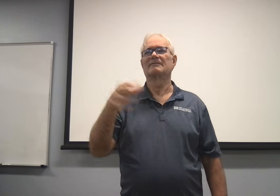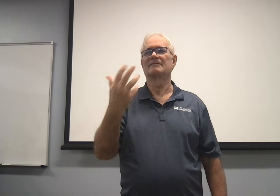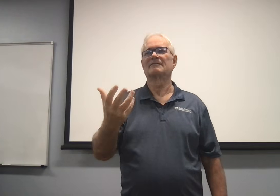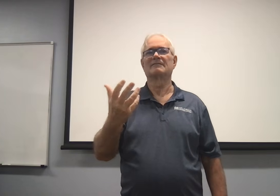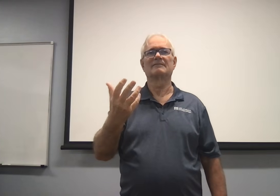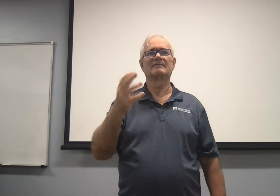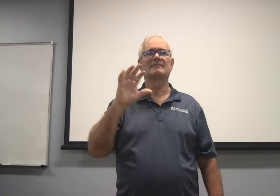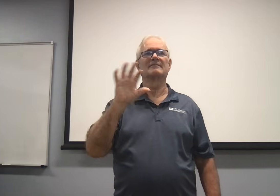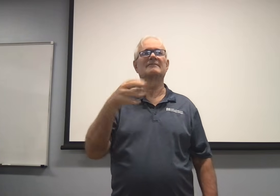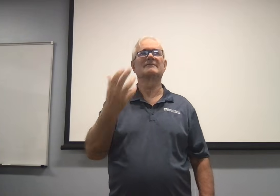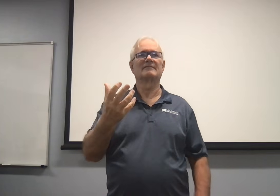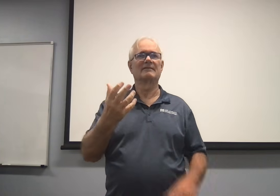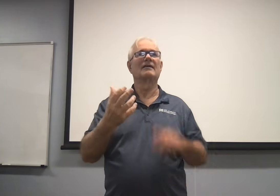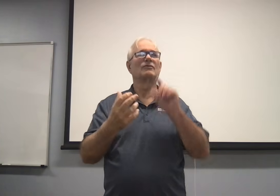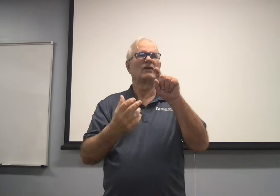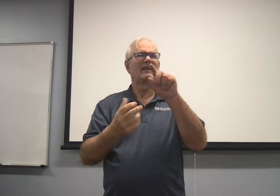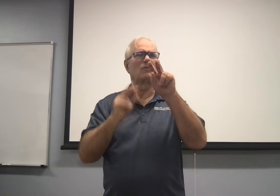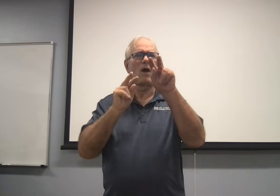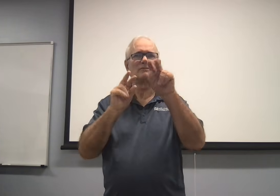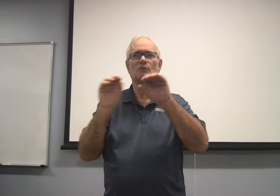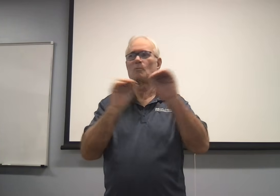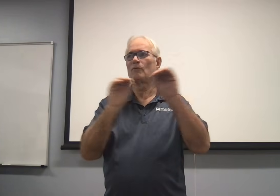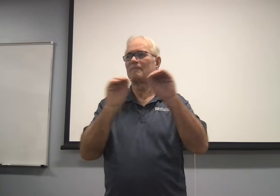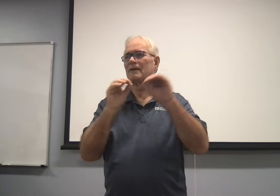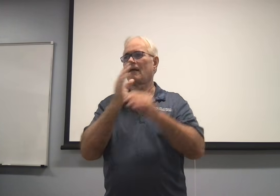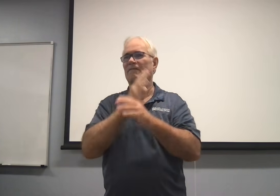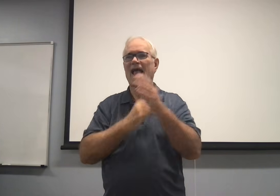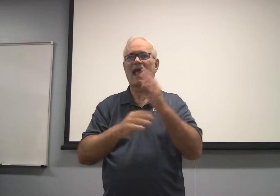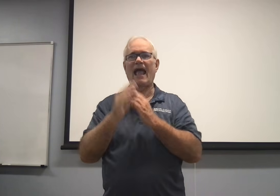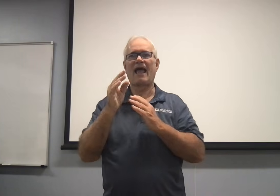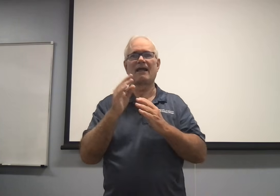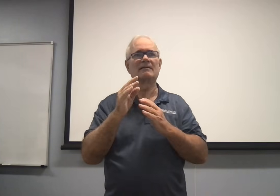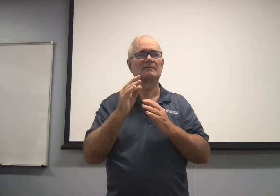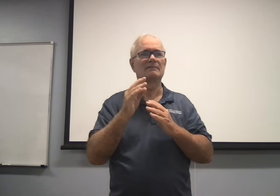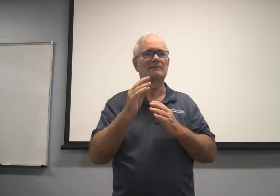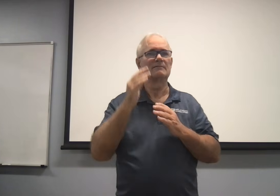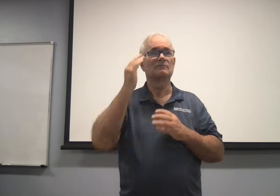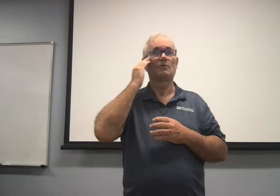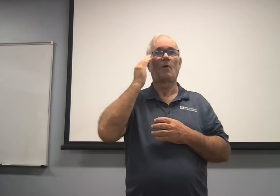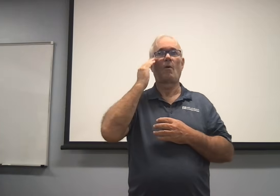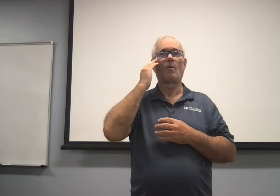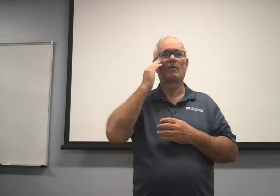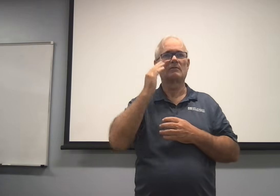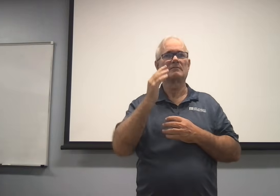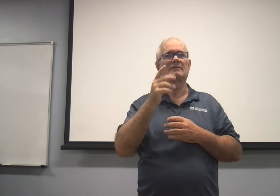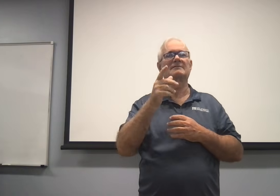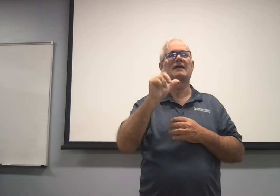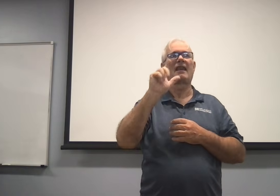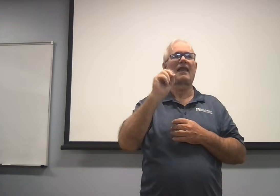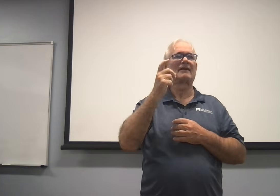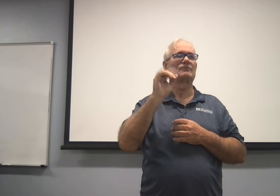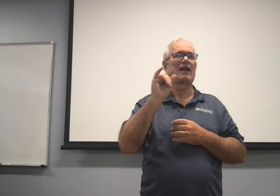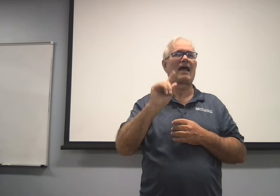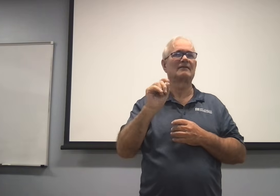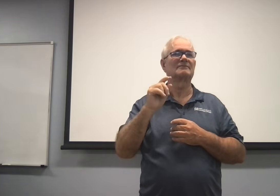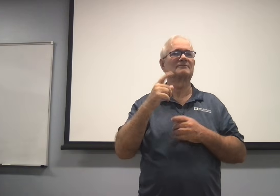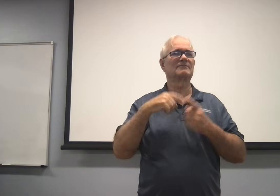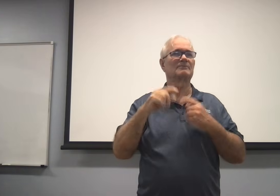way for jerk. So watch the movement of the hands. That way you can be more aware